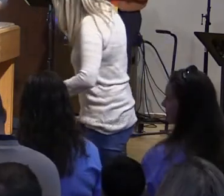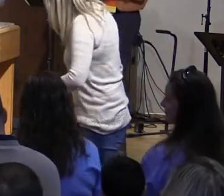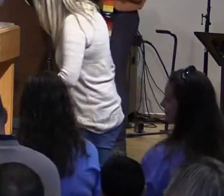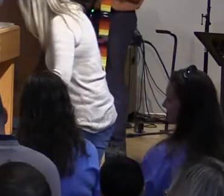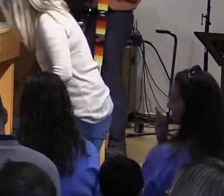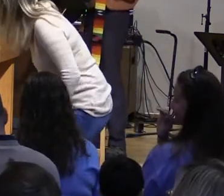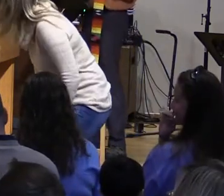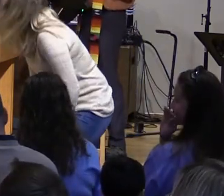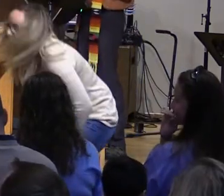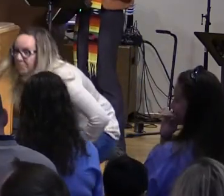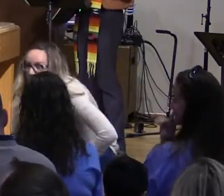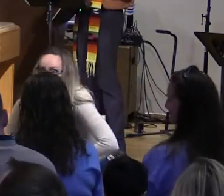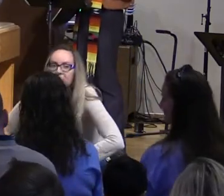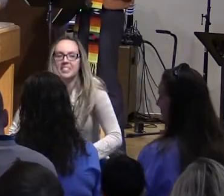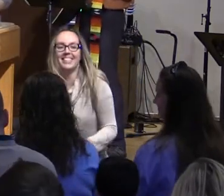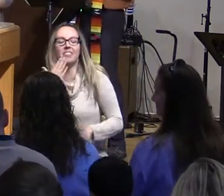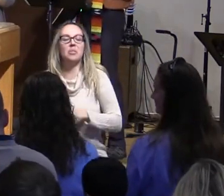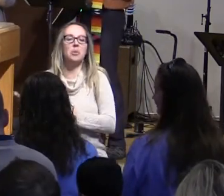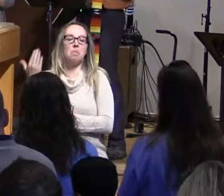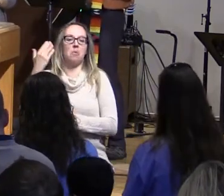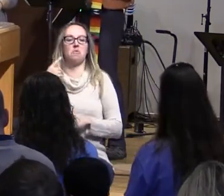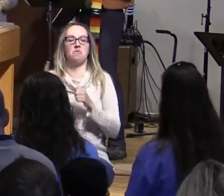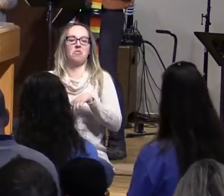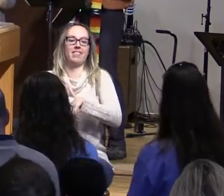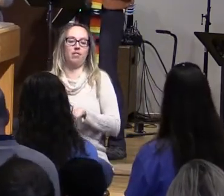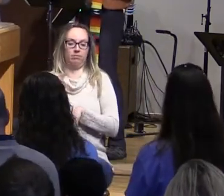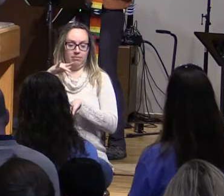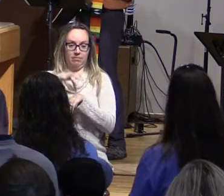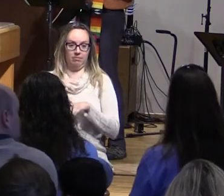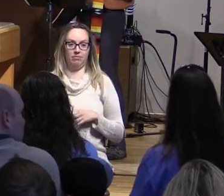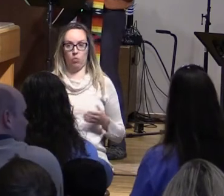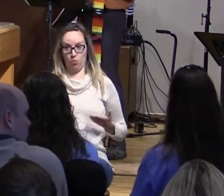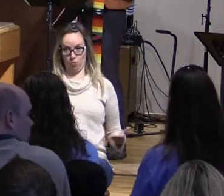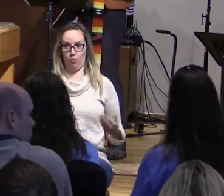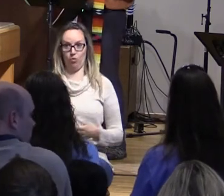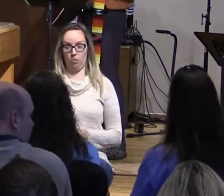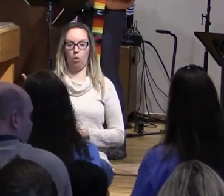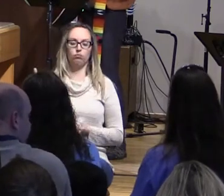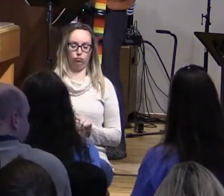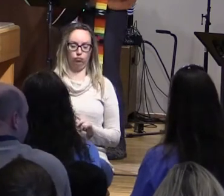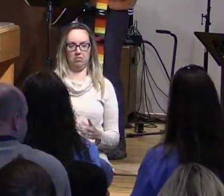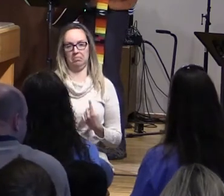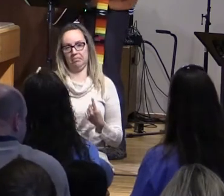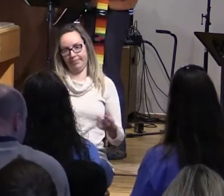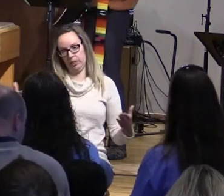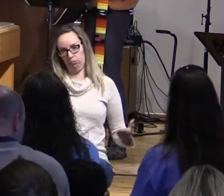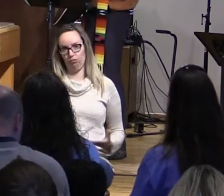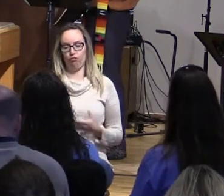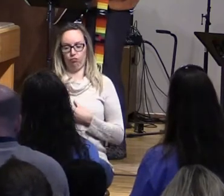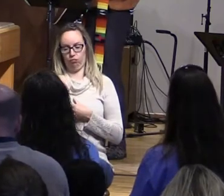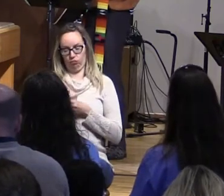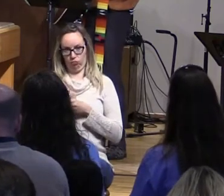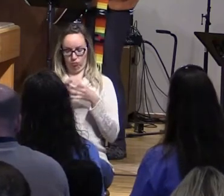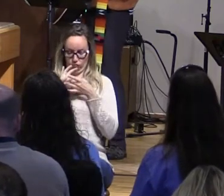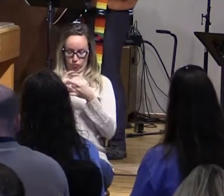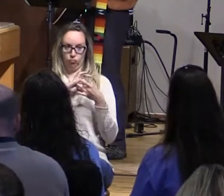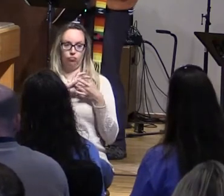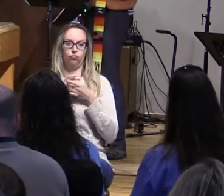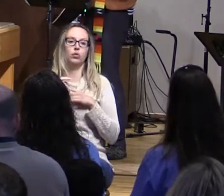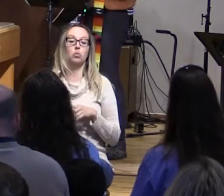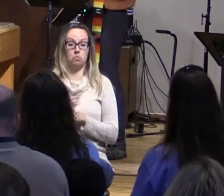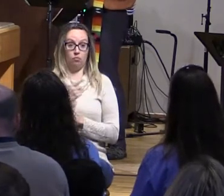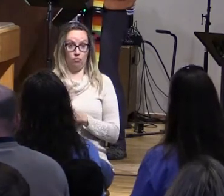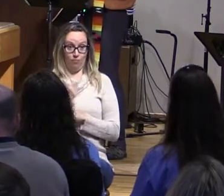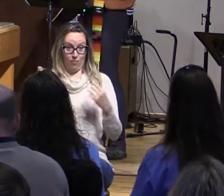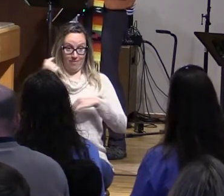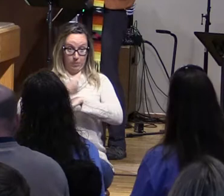for the very first time or St. John is your home, we welcome you and we hope that you enjoy the next hour with us. It is appropriate today